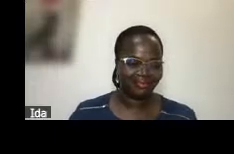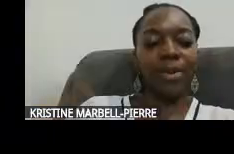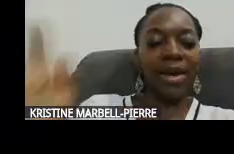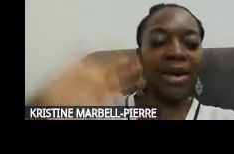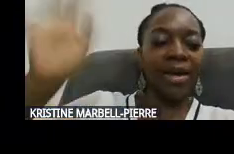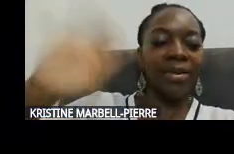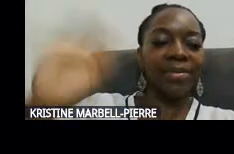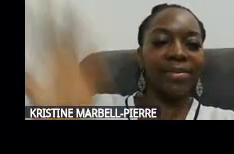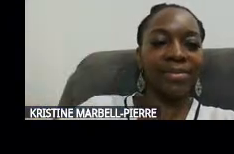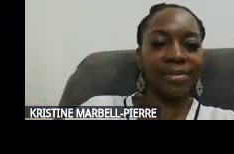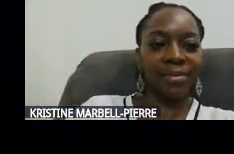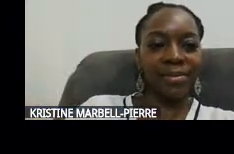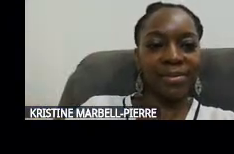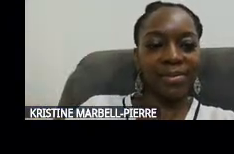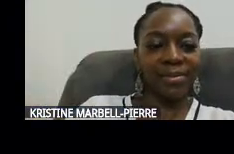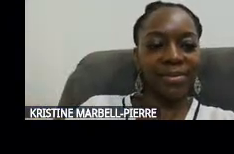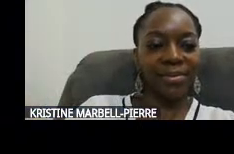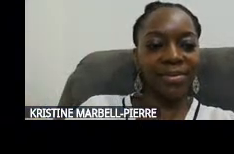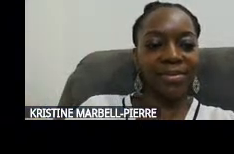Thank you. Bye.